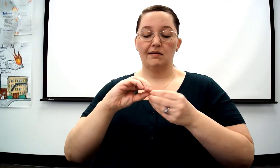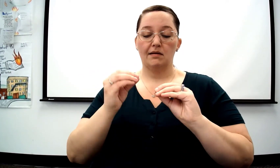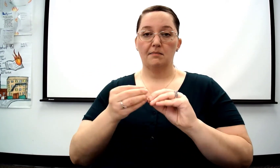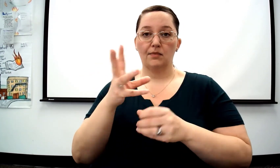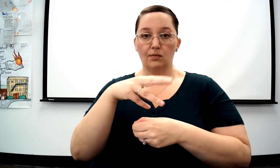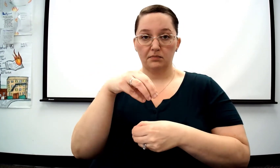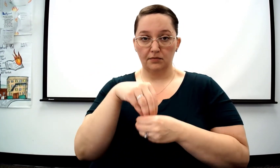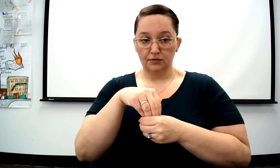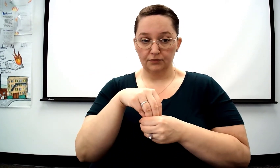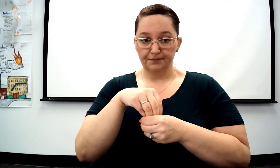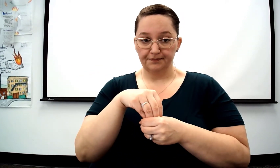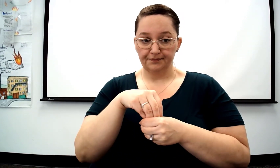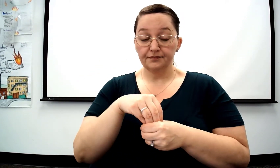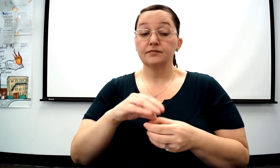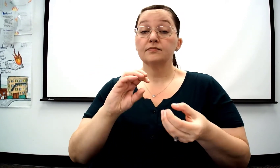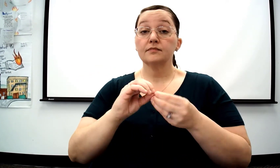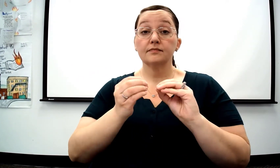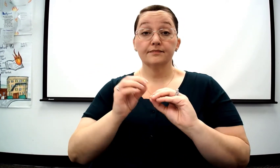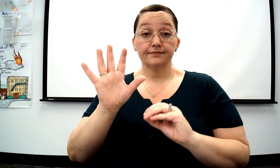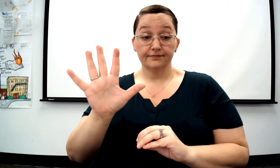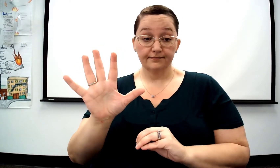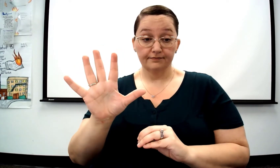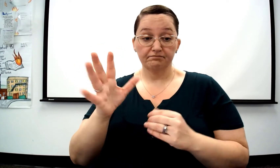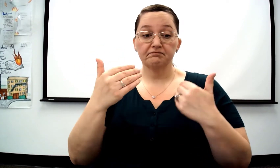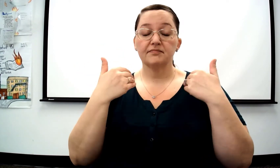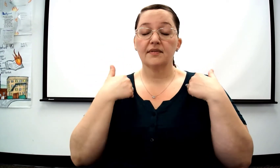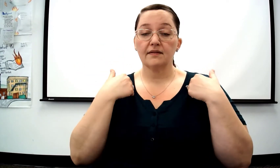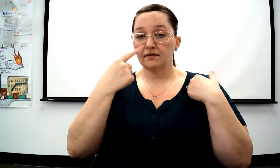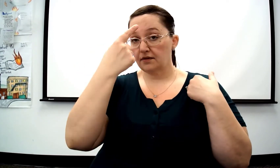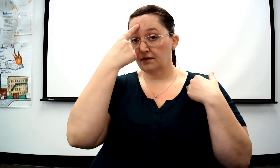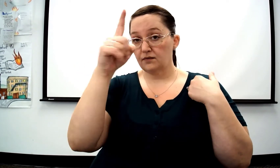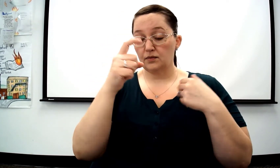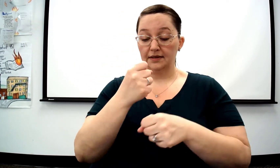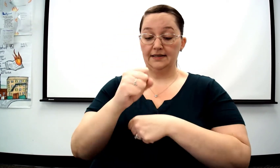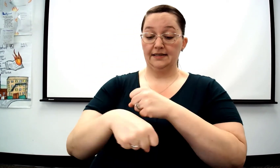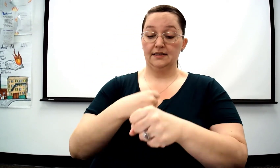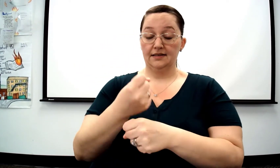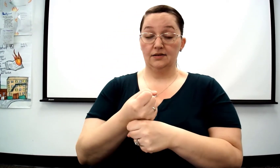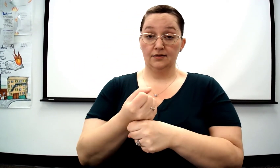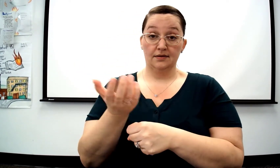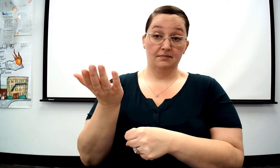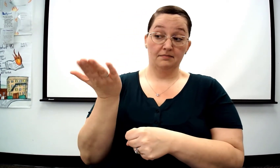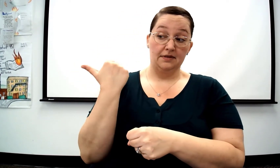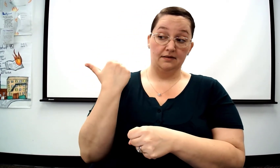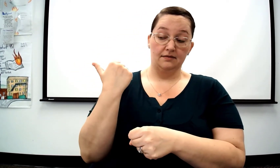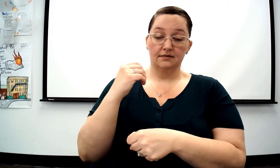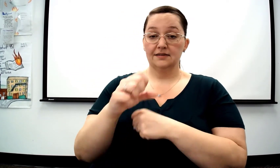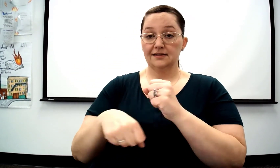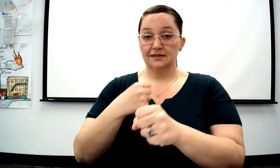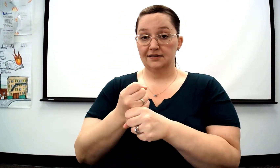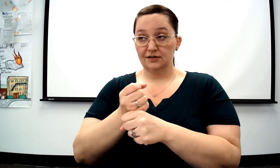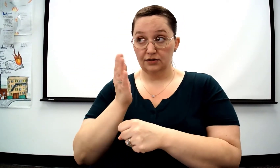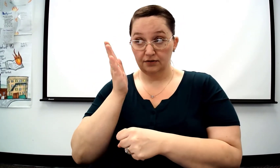both have number incorporation. For number 5, we have years in the past and years in the